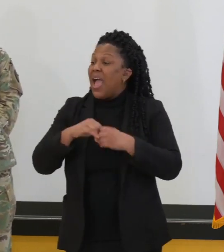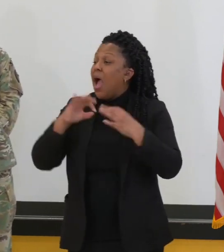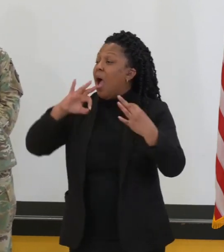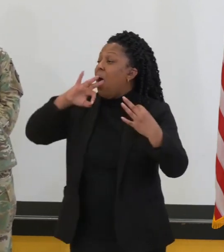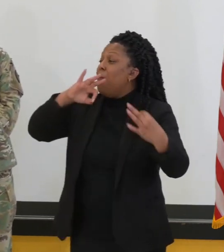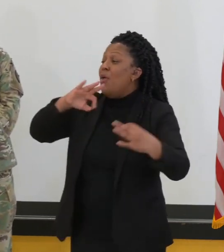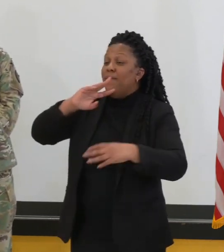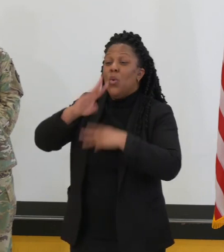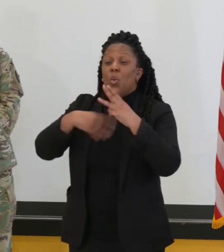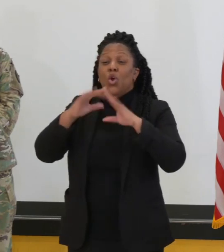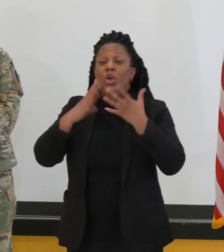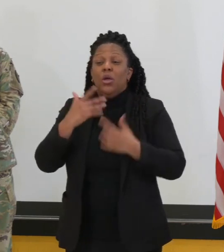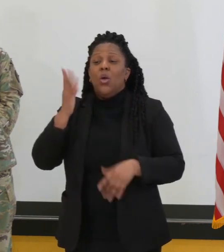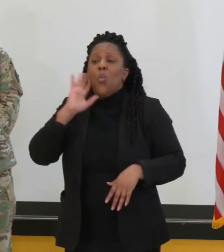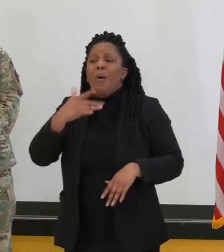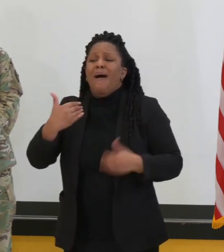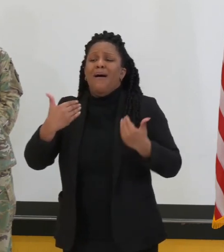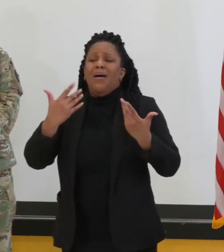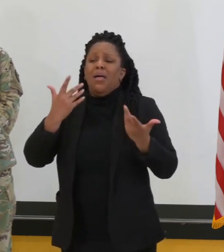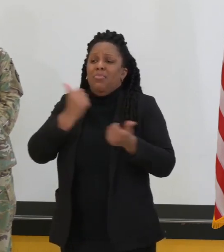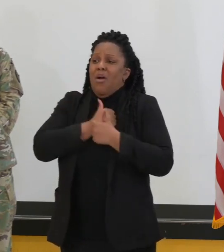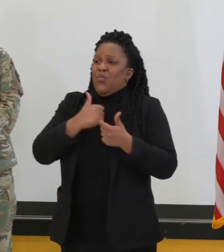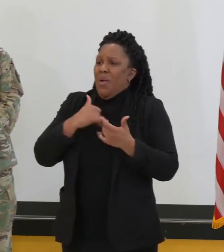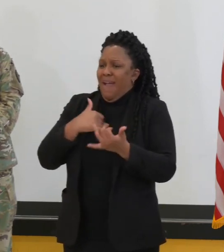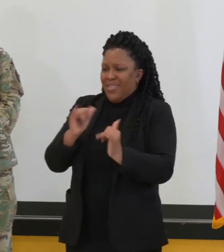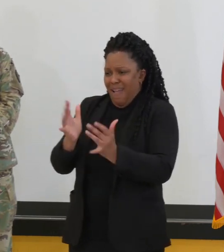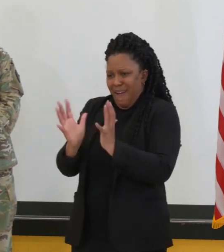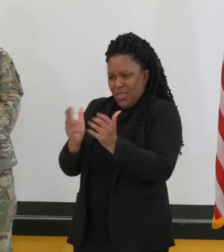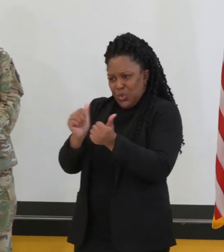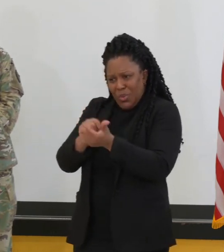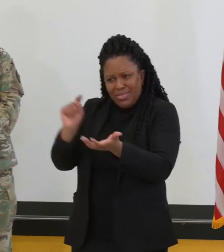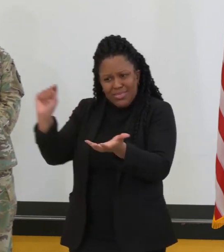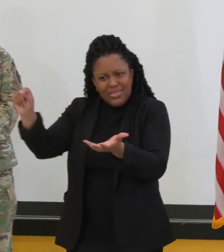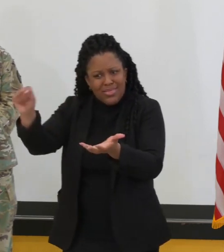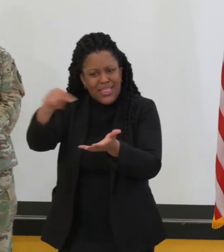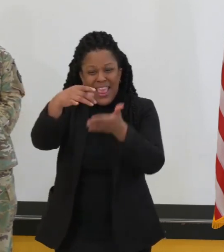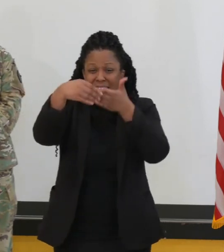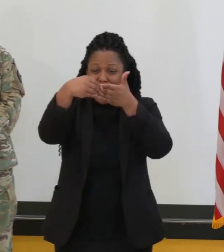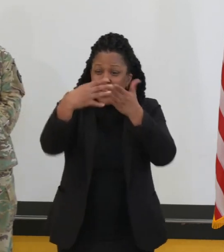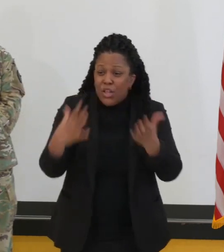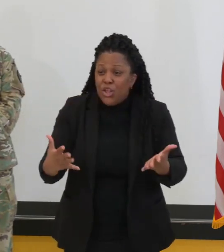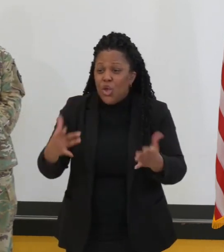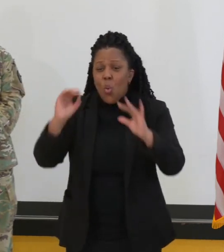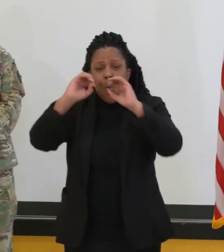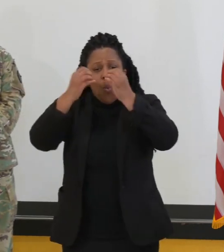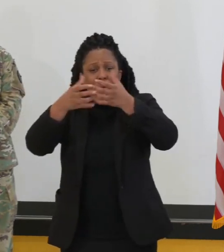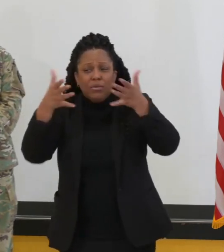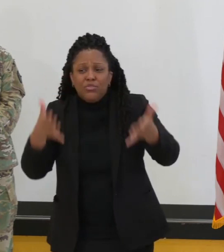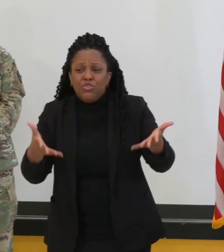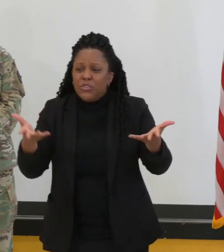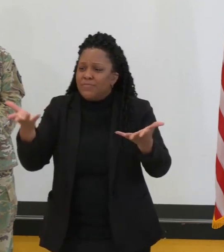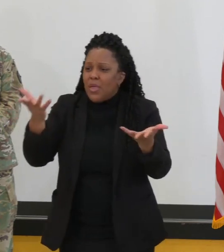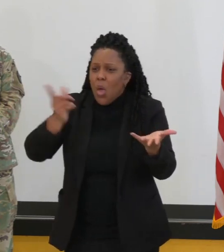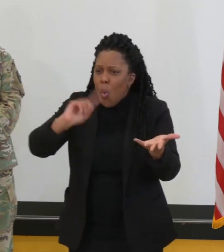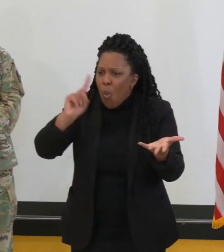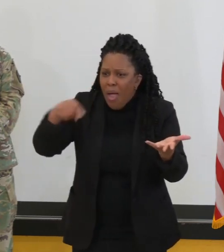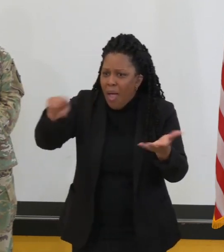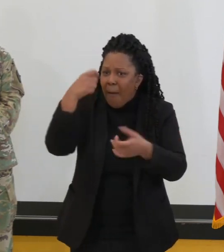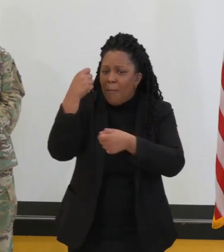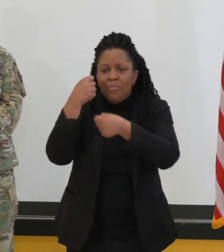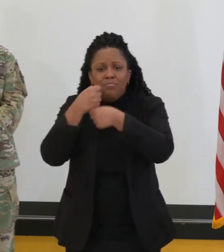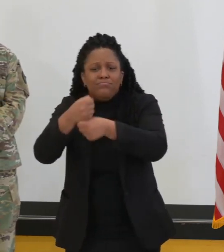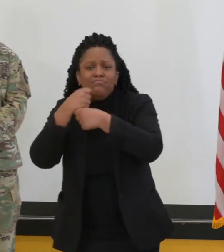had a conversation with the organizers beforehand to talk about, well, where could they protest and where should they be and how can